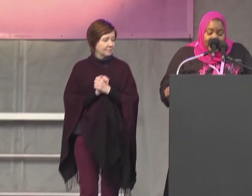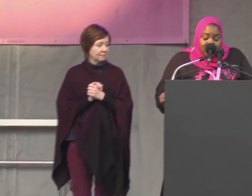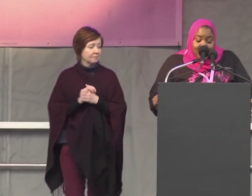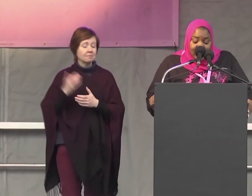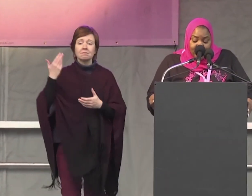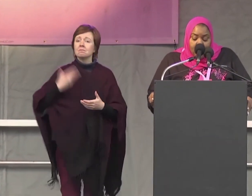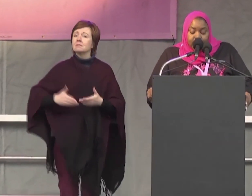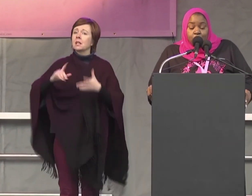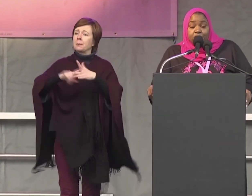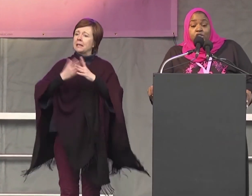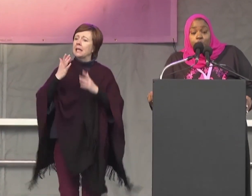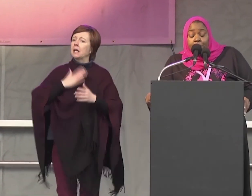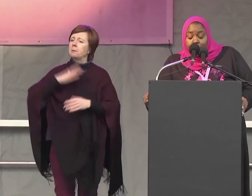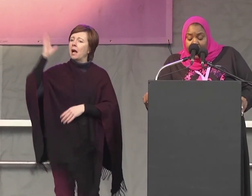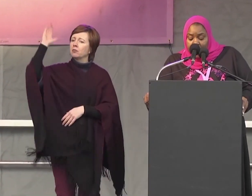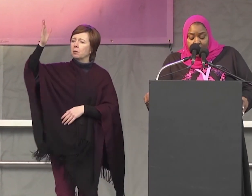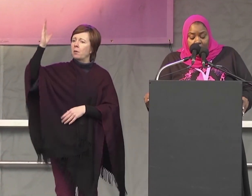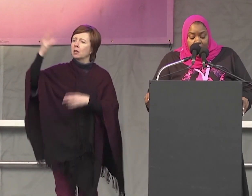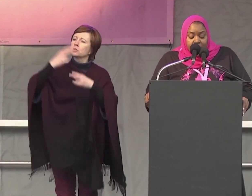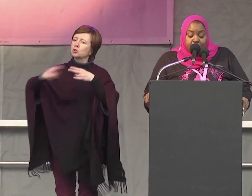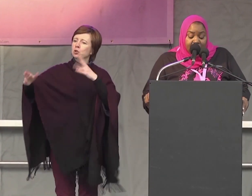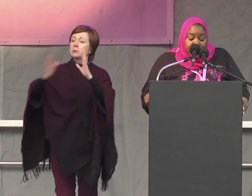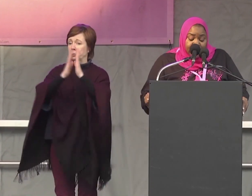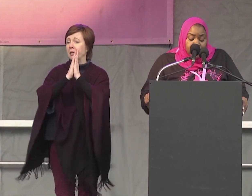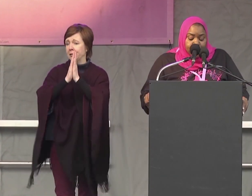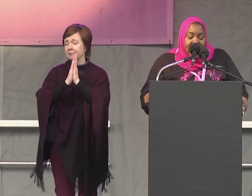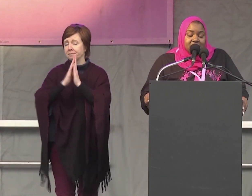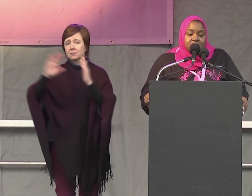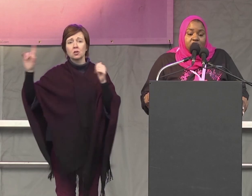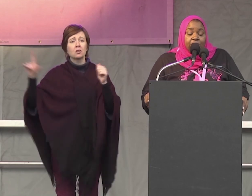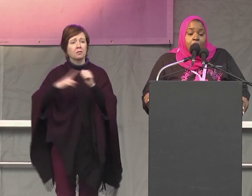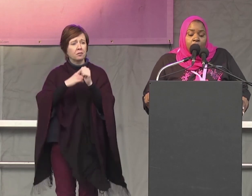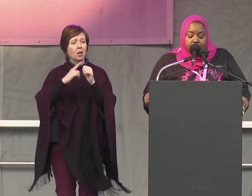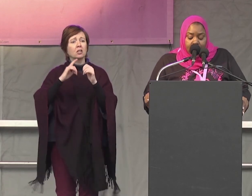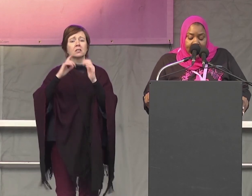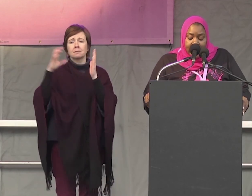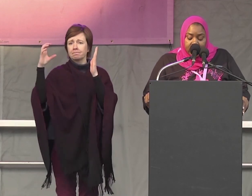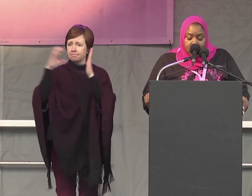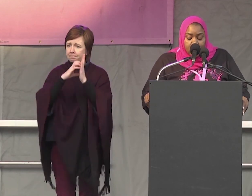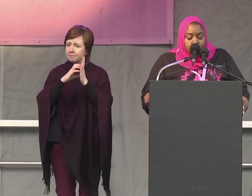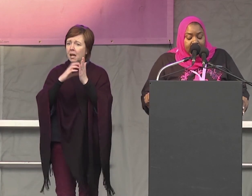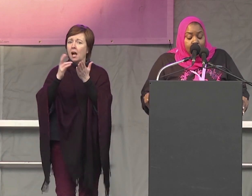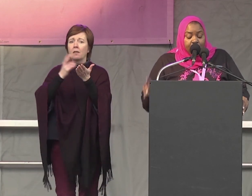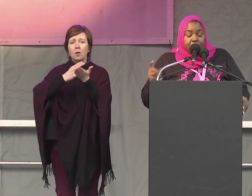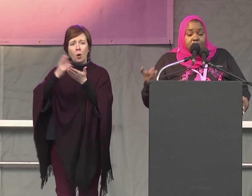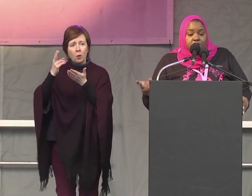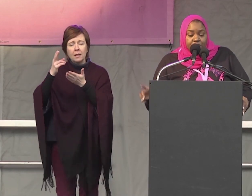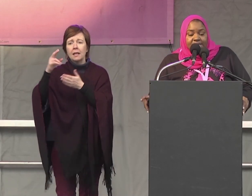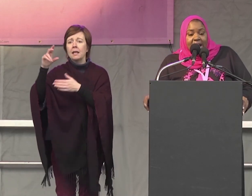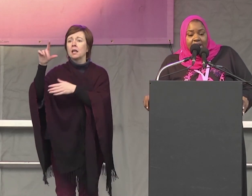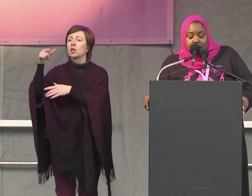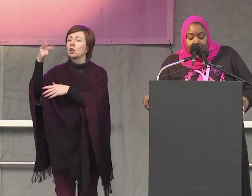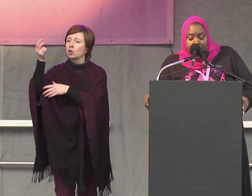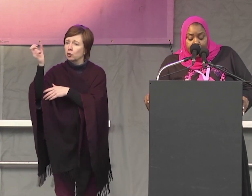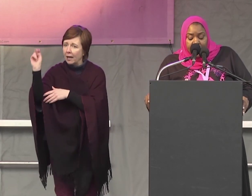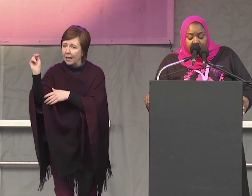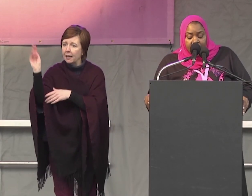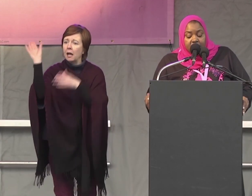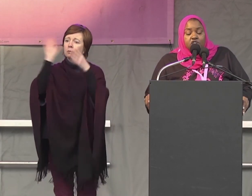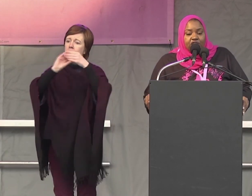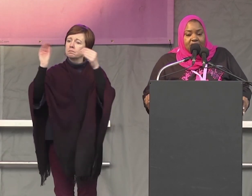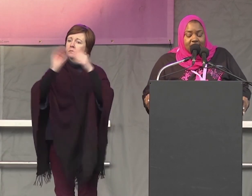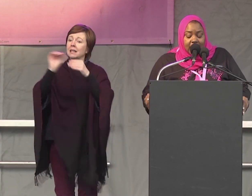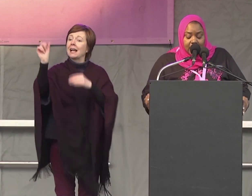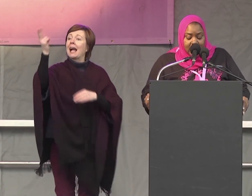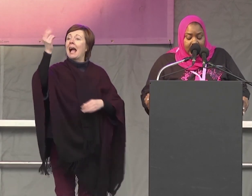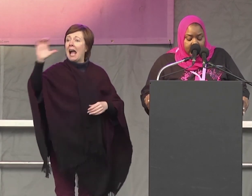To begin my remarks with a short prayer, the very first passage of the Holy Quran, which I will first recite in Arabic and